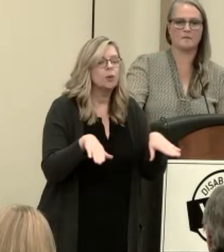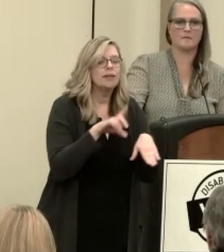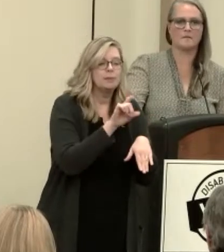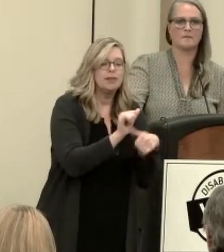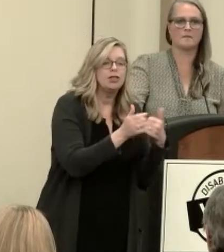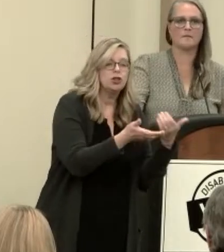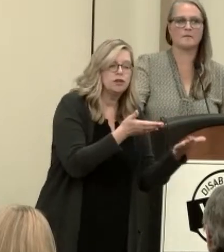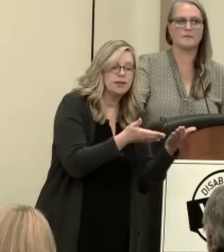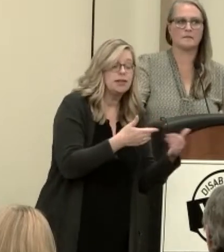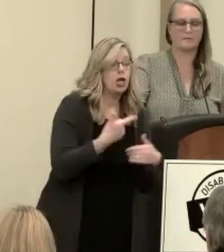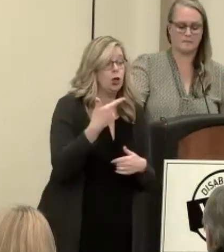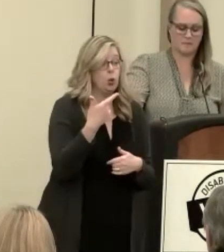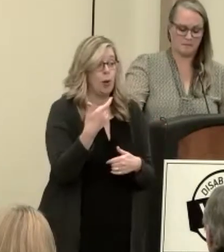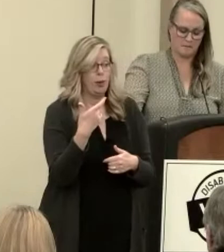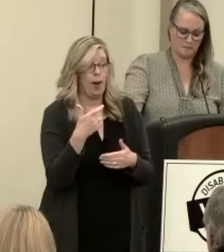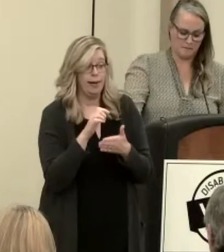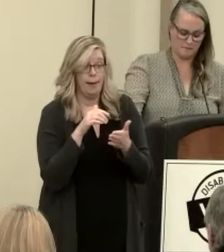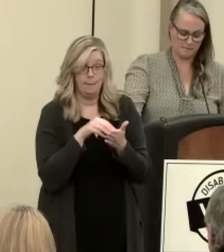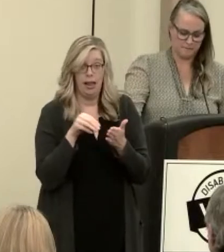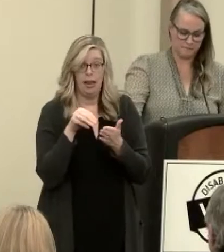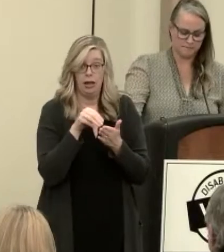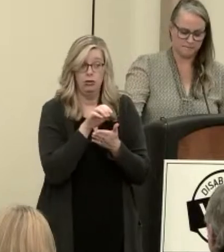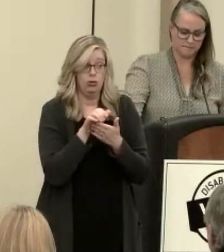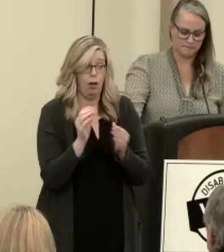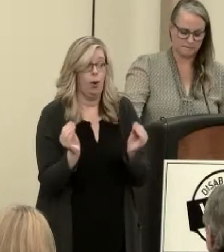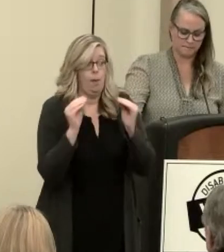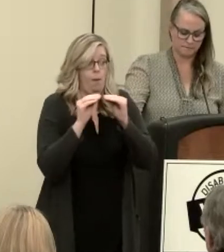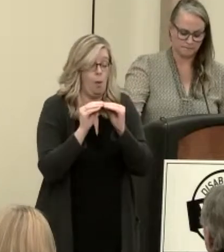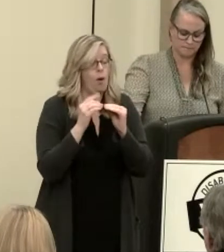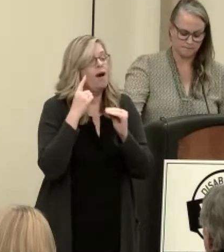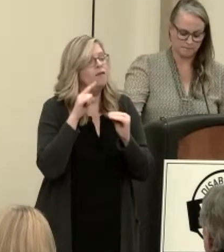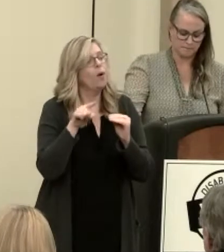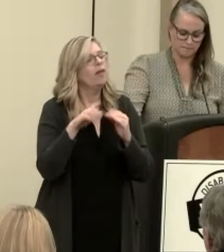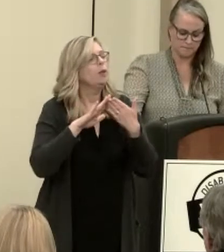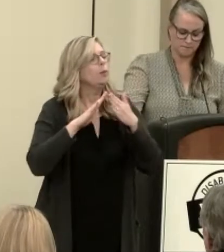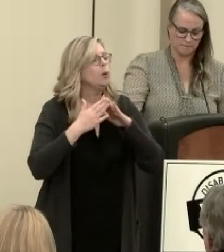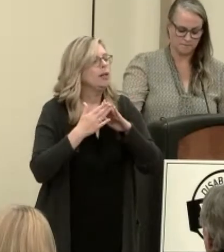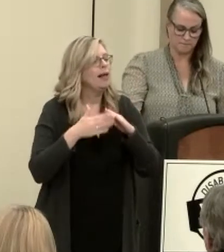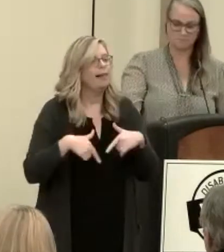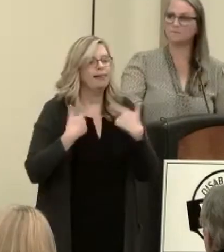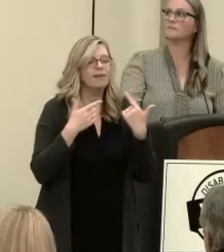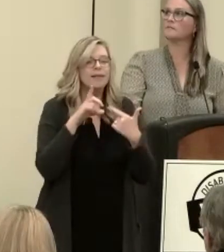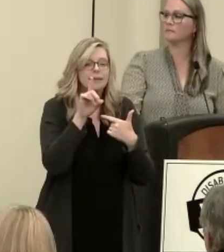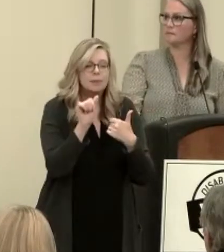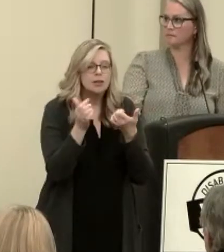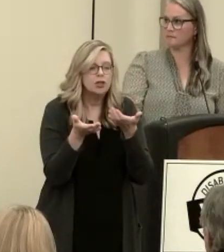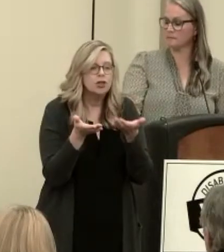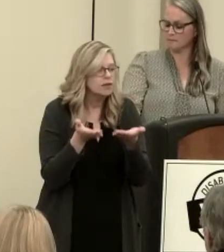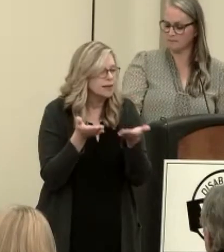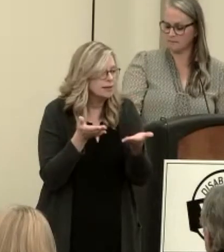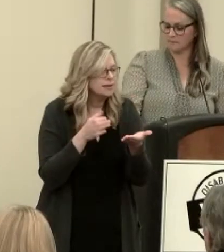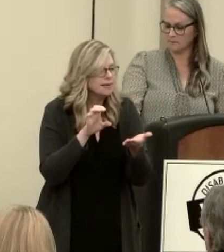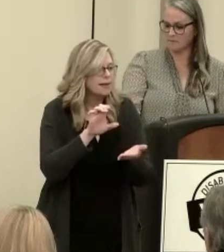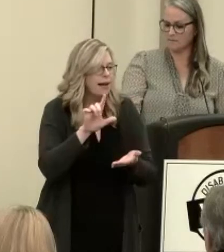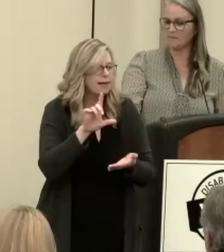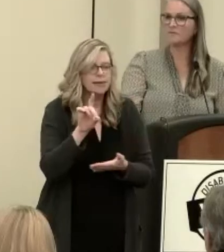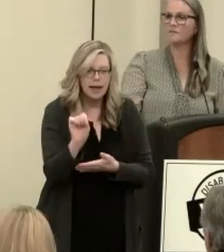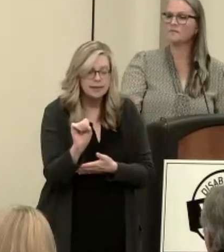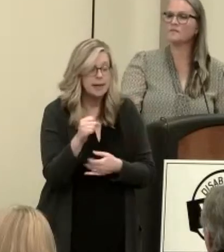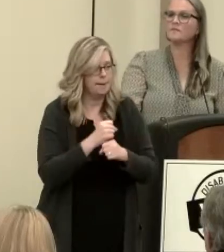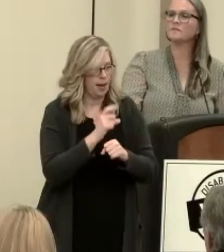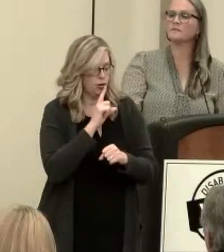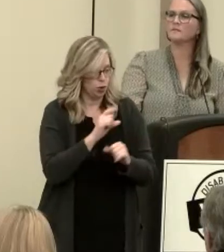$21 million more to expand the capacity of the community living disability services to really move forward